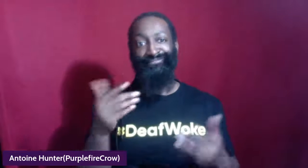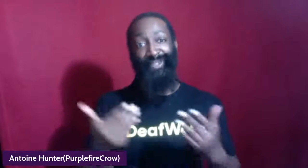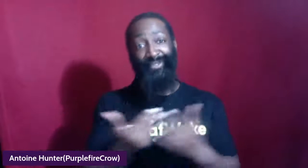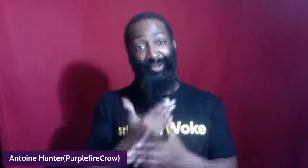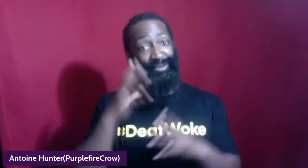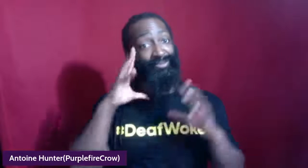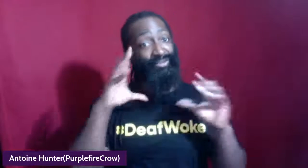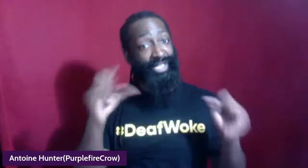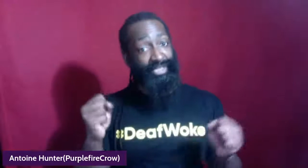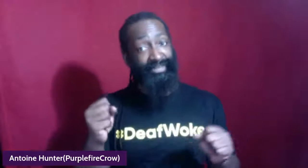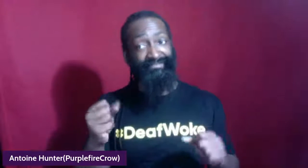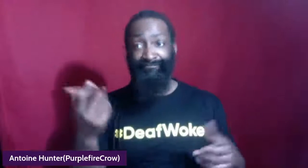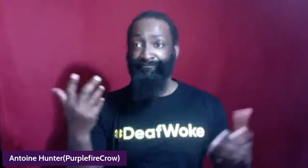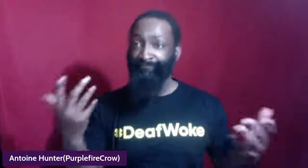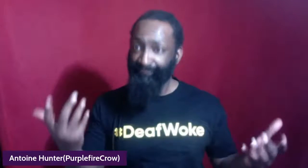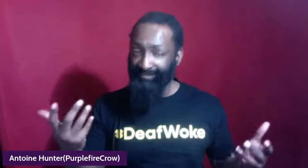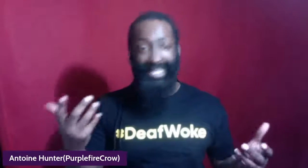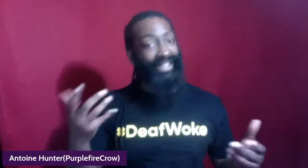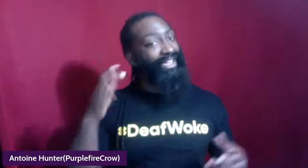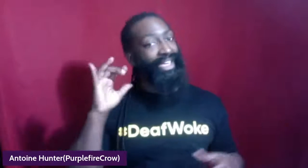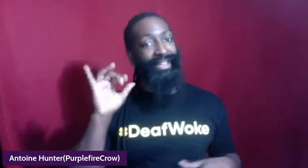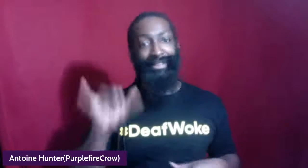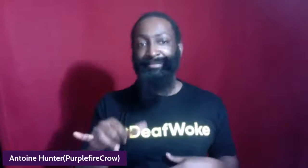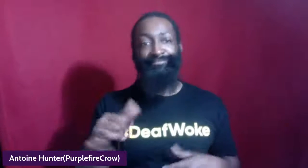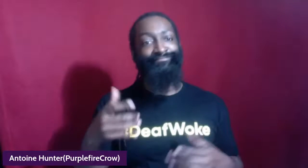might be interested in talking about.